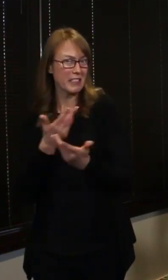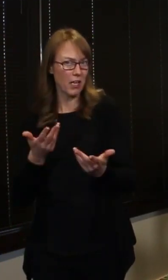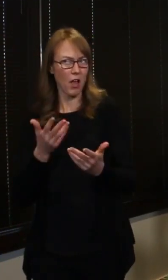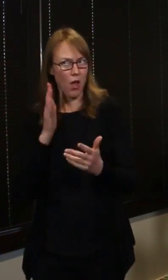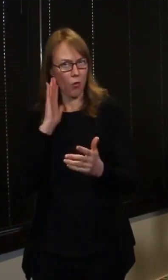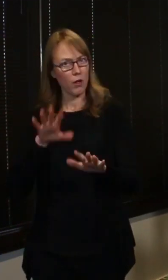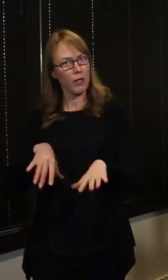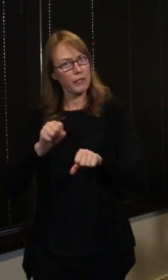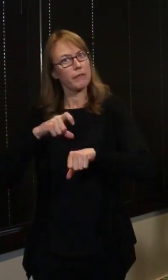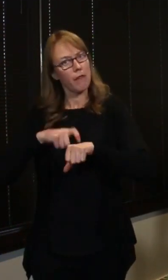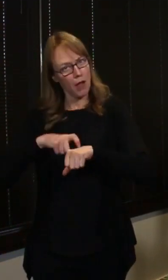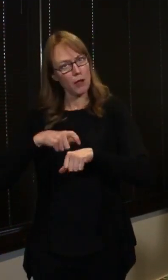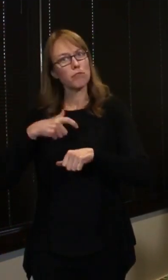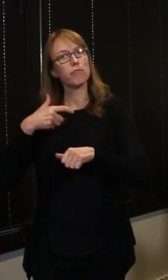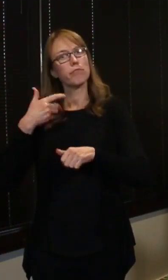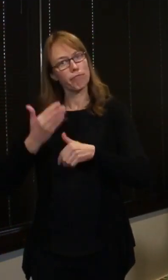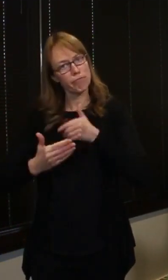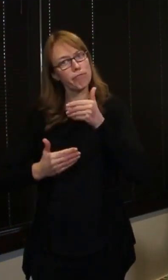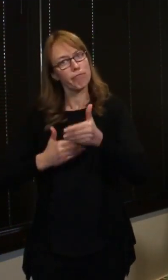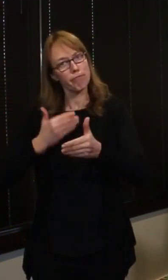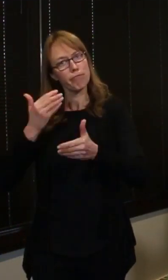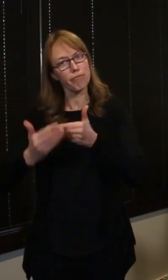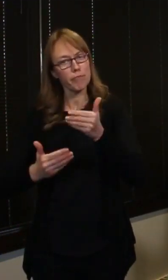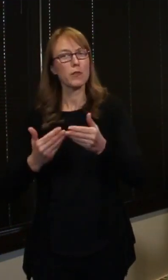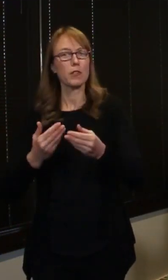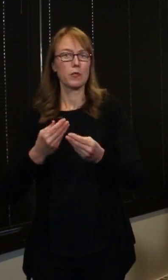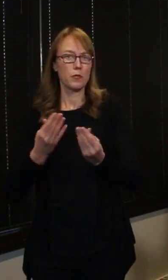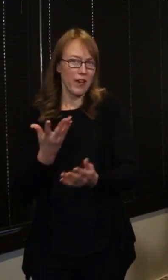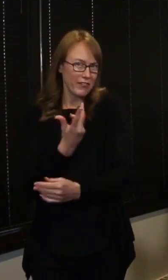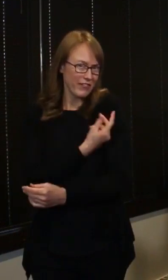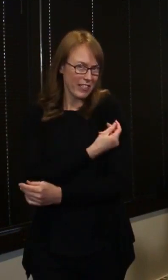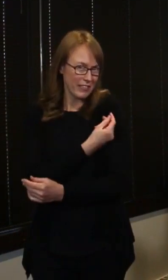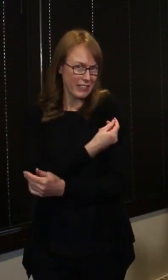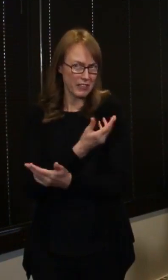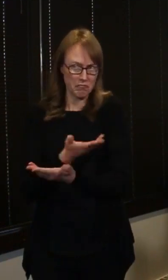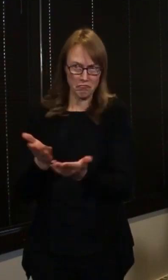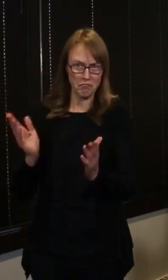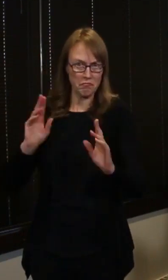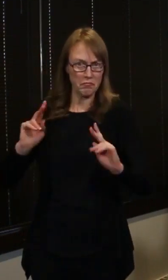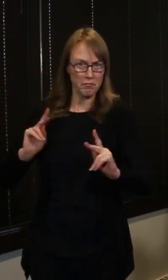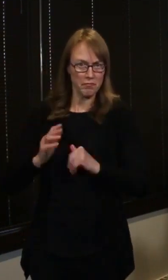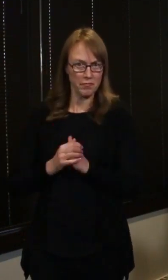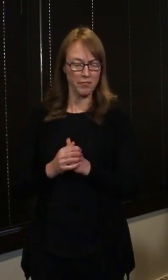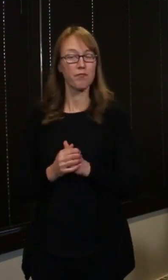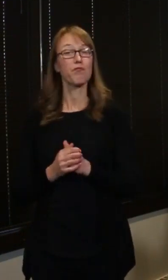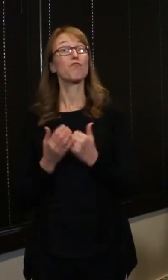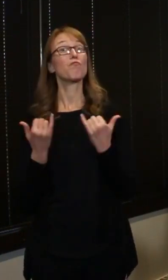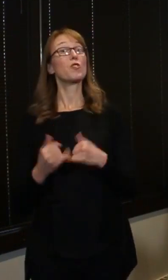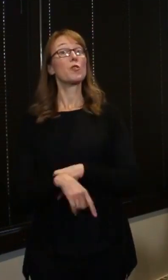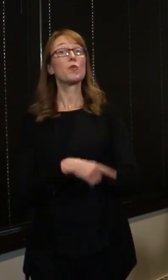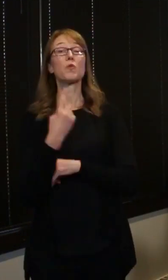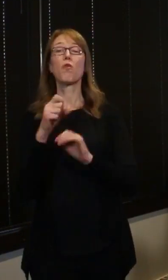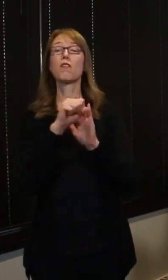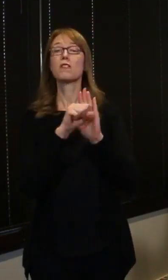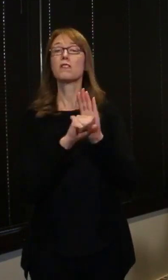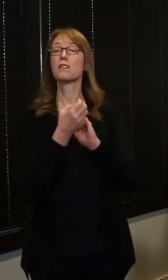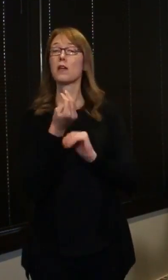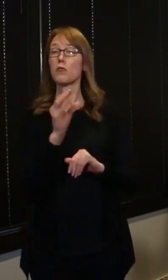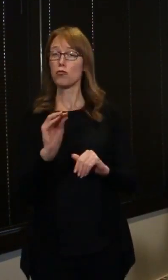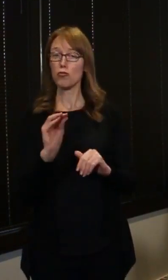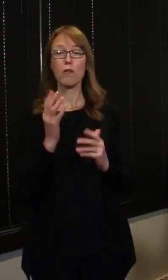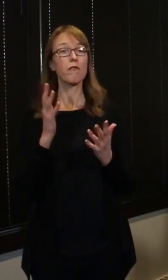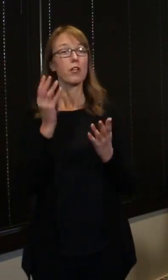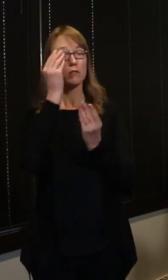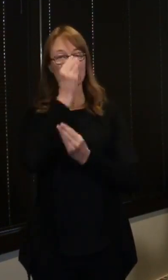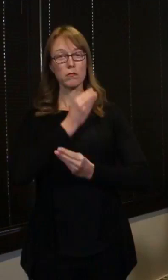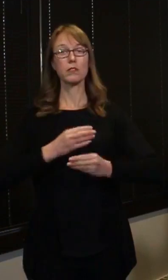state released details of a plan to get as much vaccine as possible to healthcare systems that have a capacity